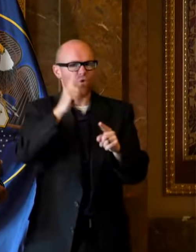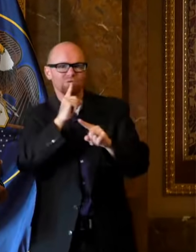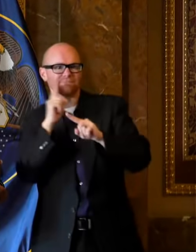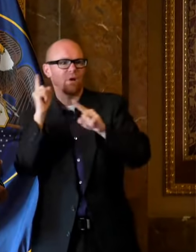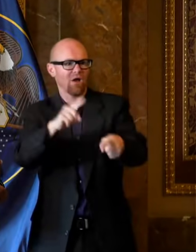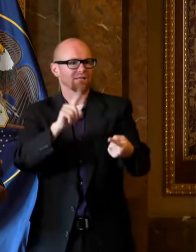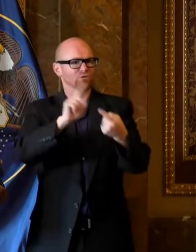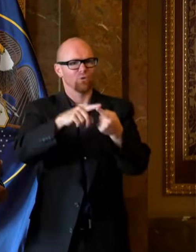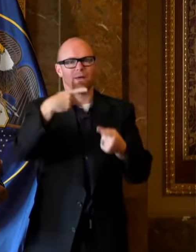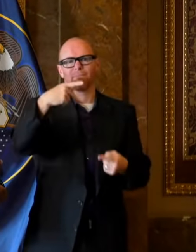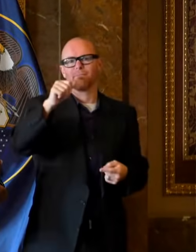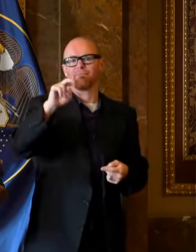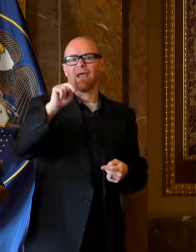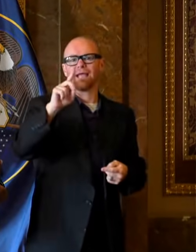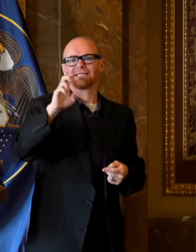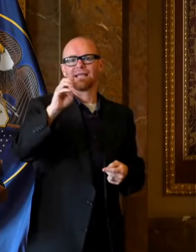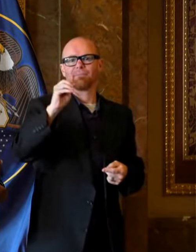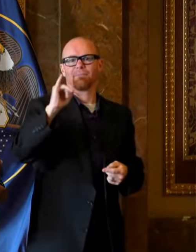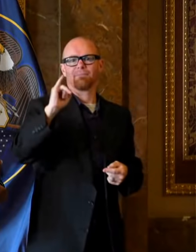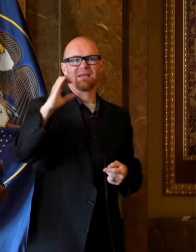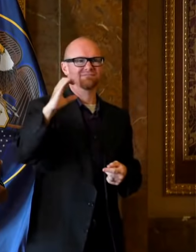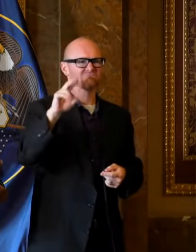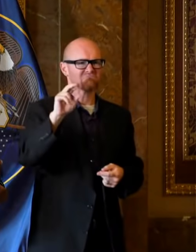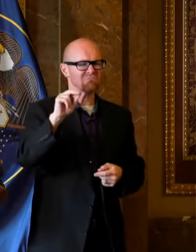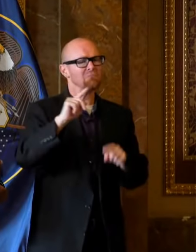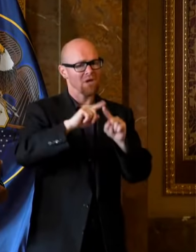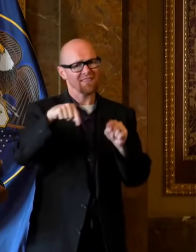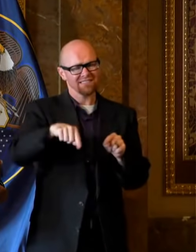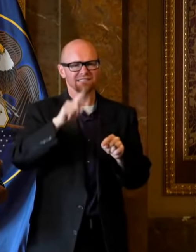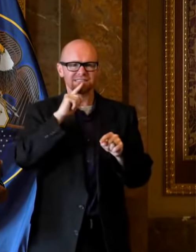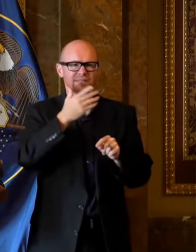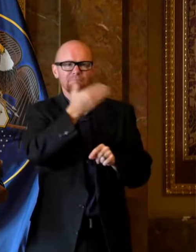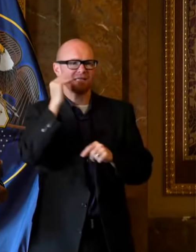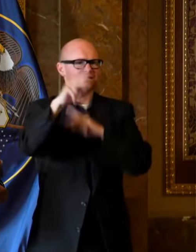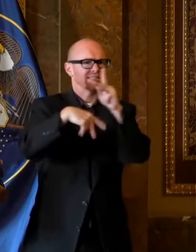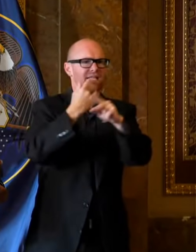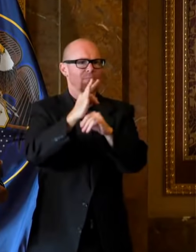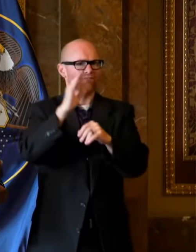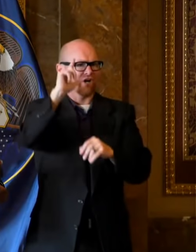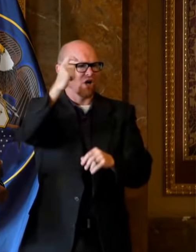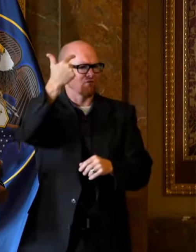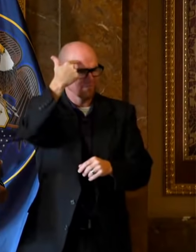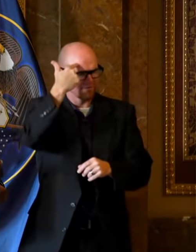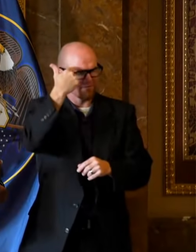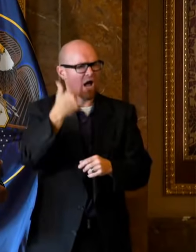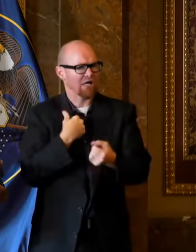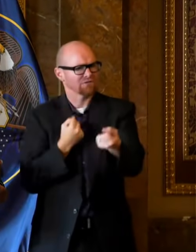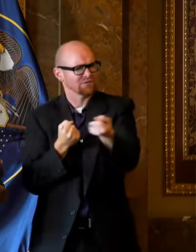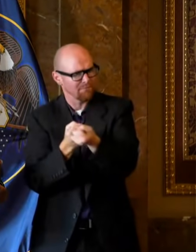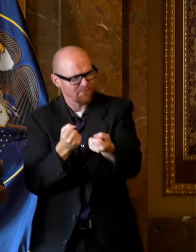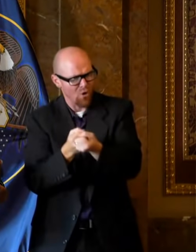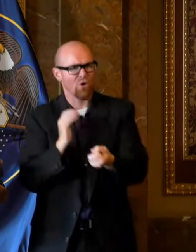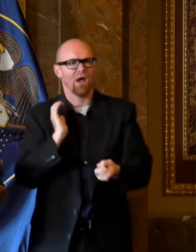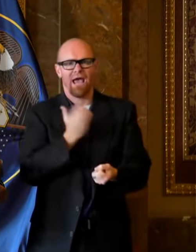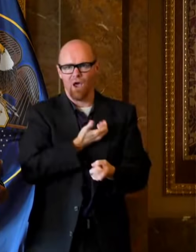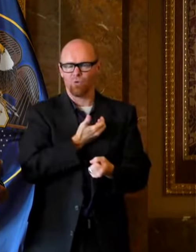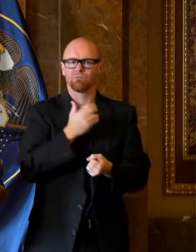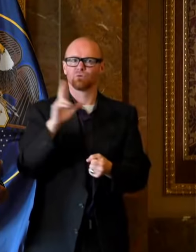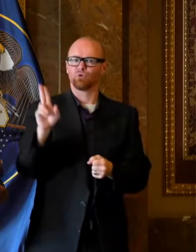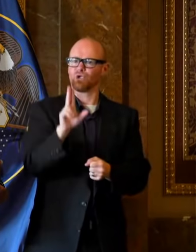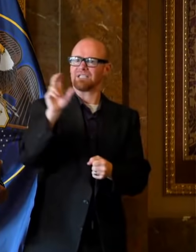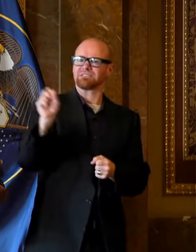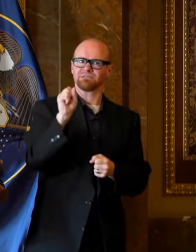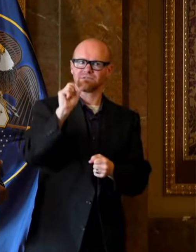But it's an incredible form of government. I believe in it. I sustain it wholeheartedly. The legislature